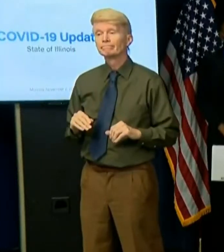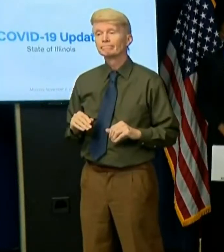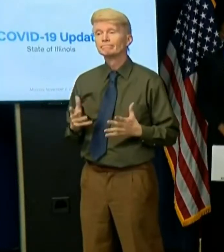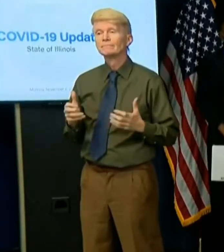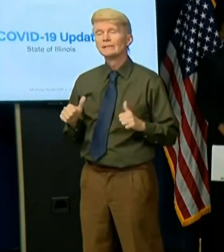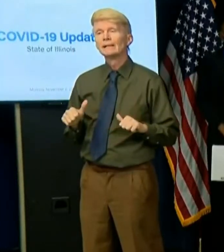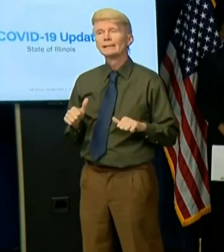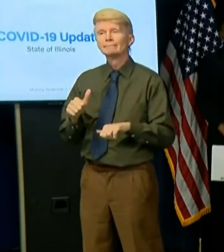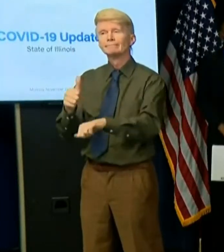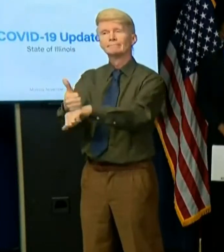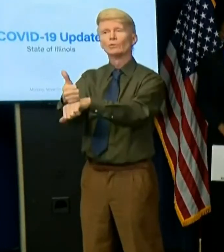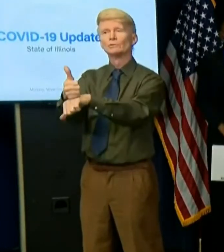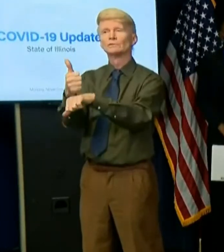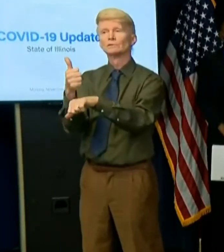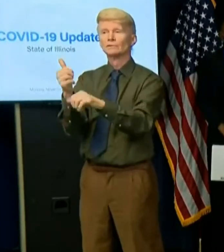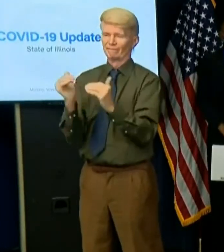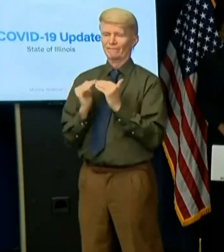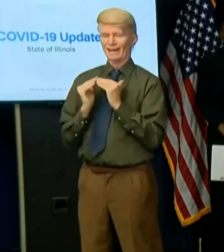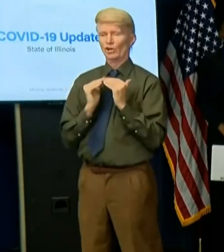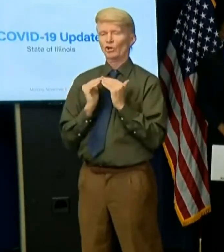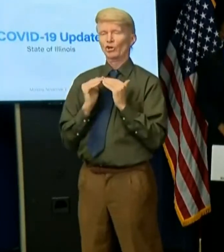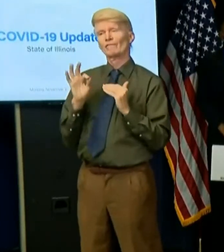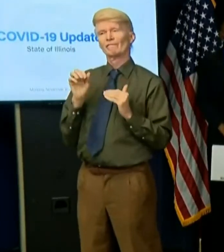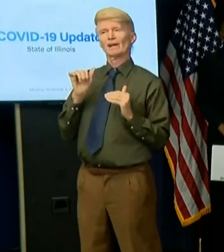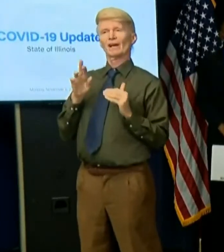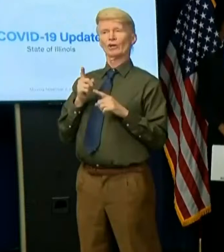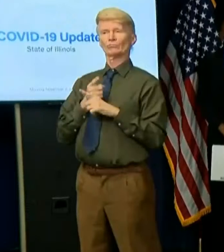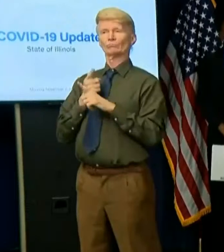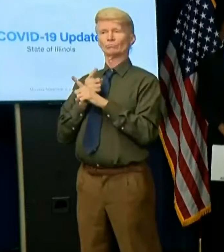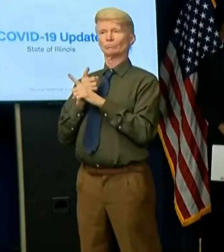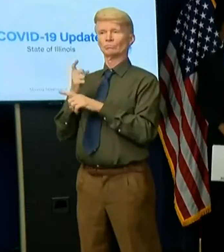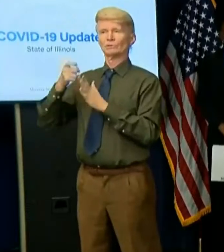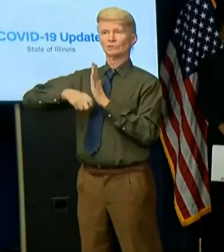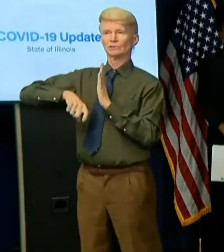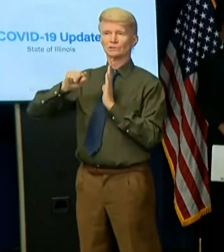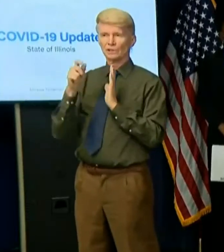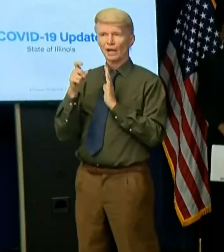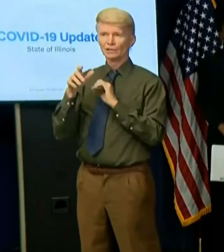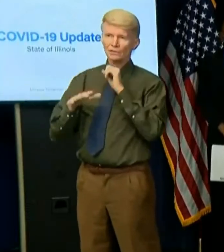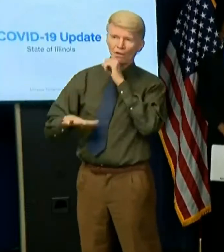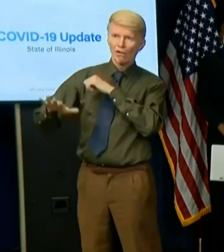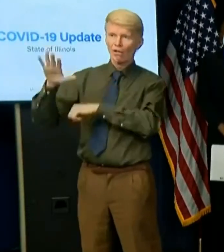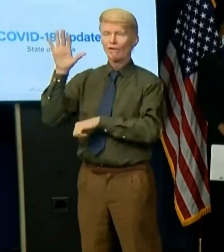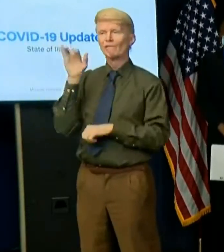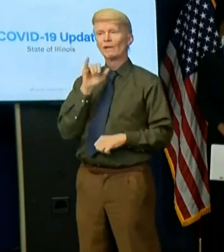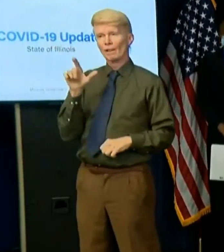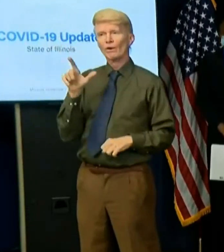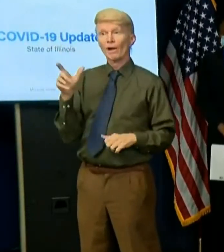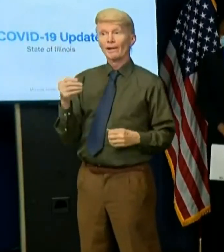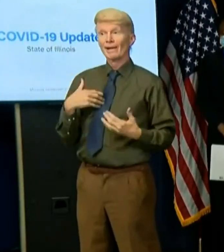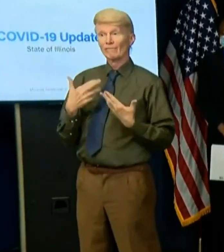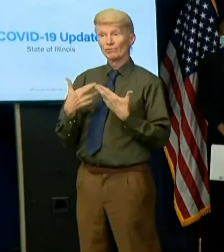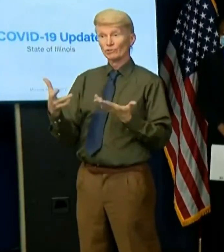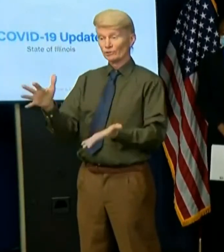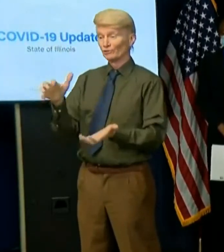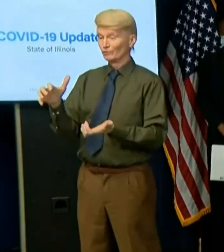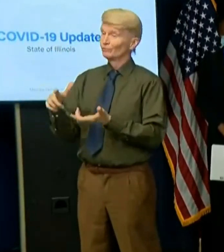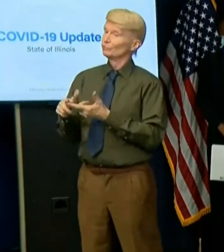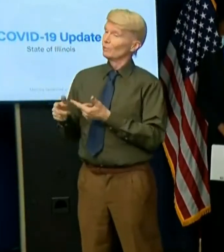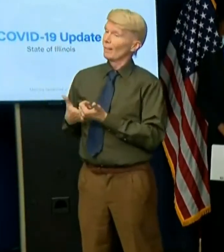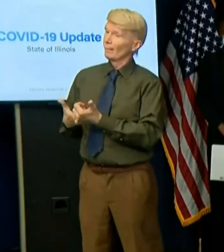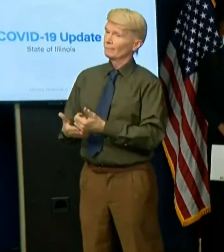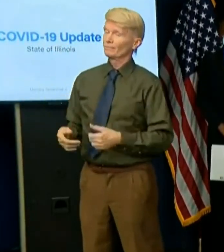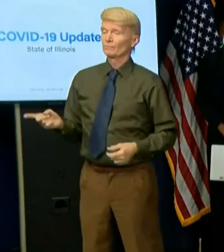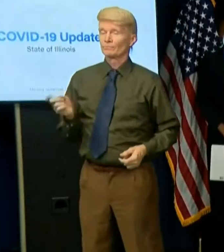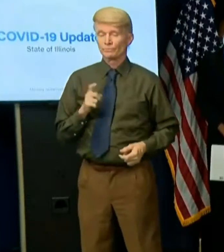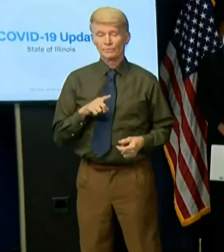know, we can impose a fairer tax system in the state of Illinois, and we'll have the resources to help us out. Jim Leach at WMAY,